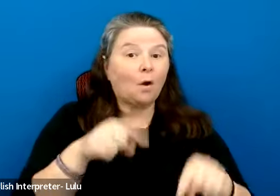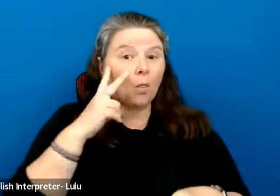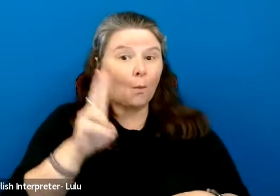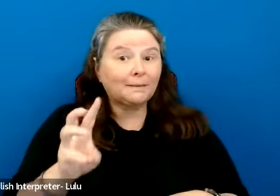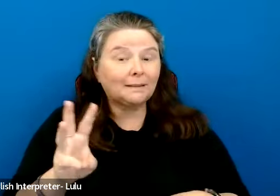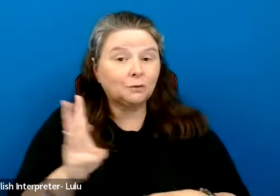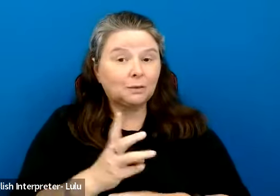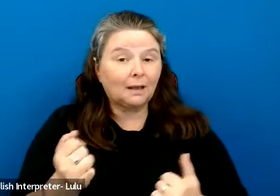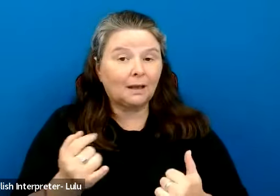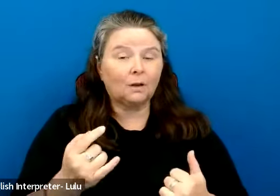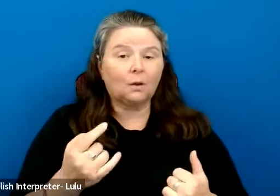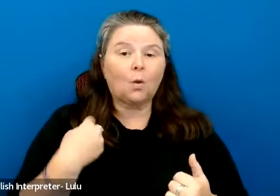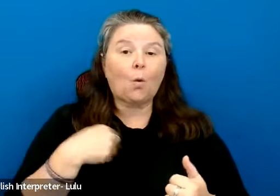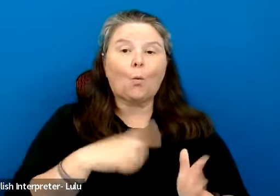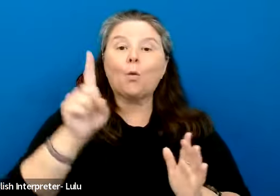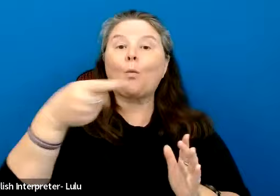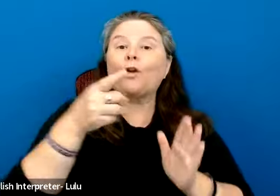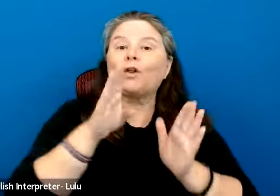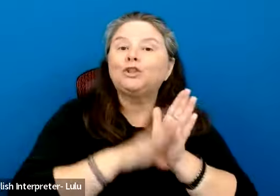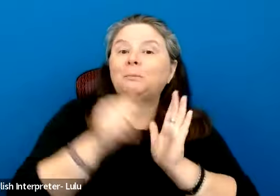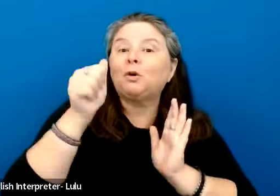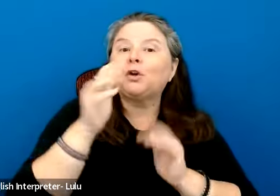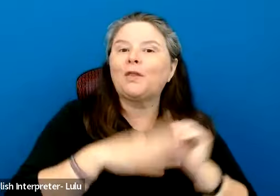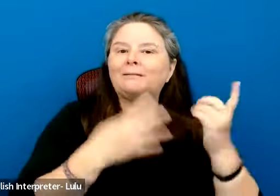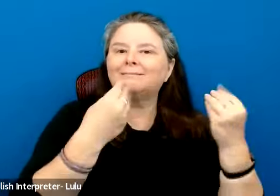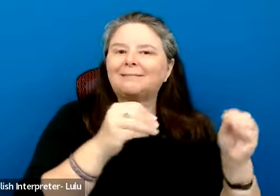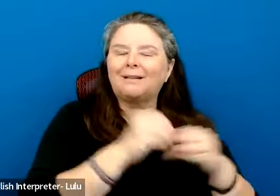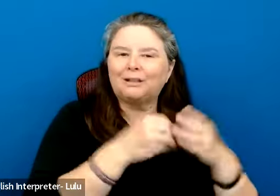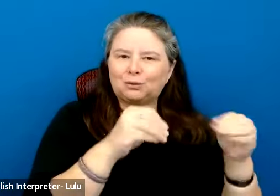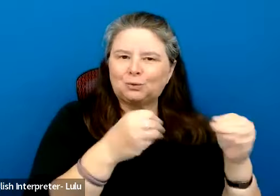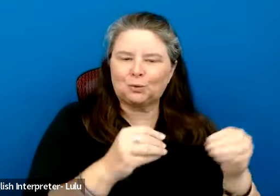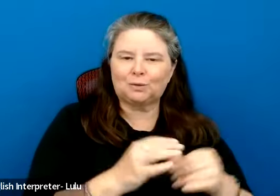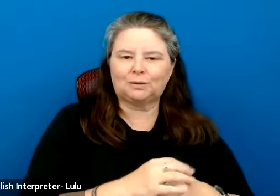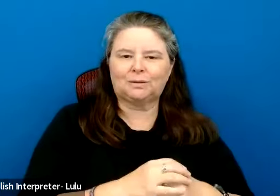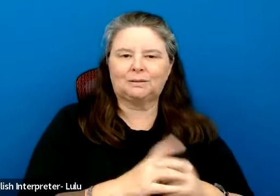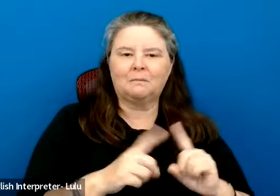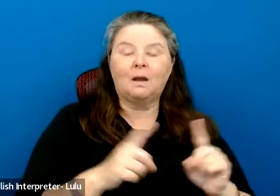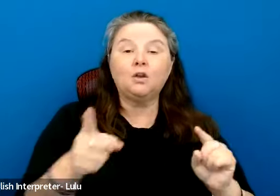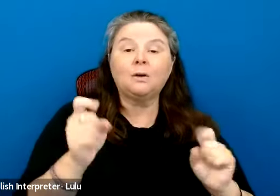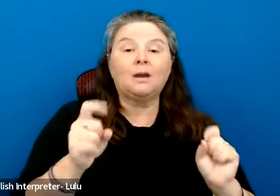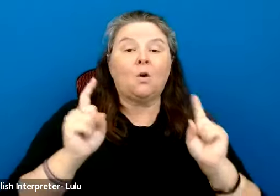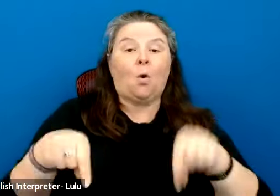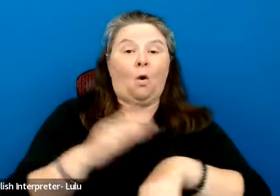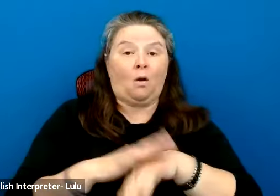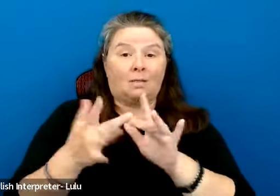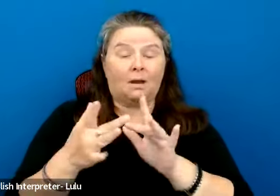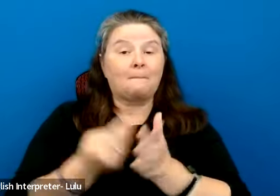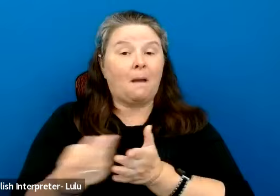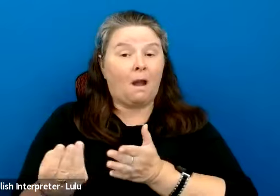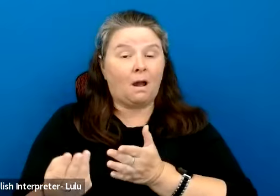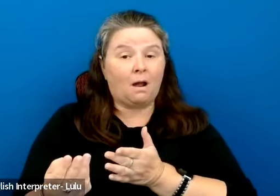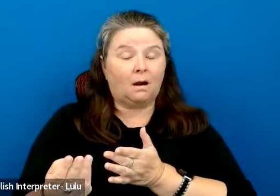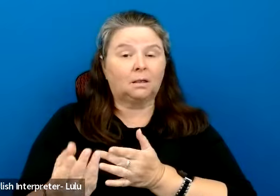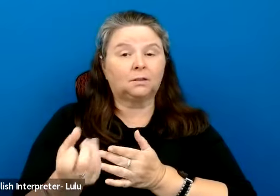and we're actually $1 cheaper than they're actually selling them for currently. But you can go online and buy